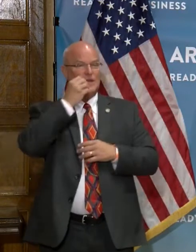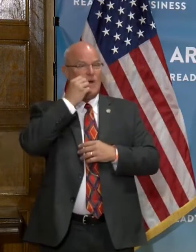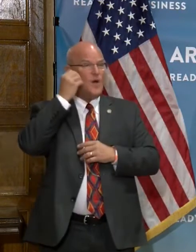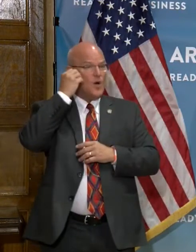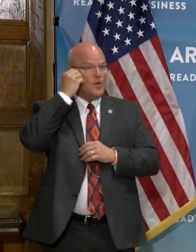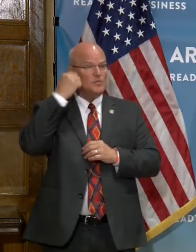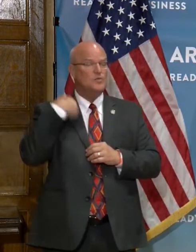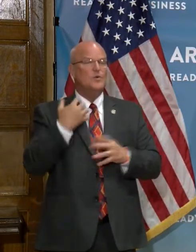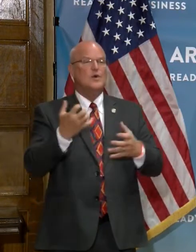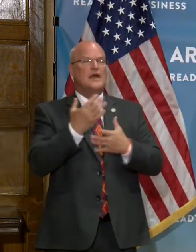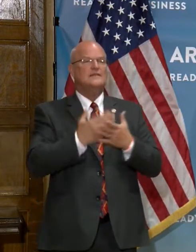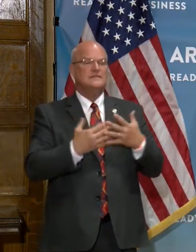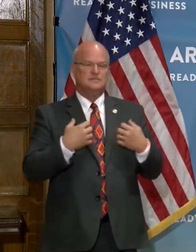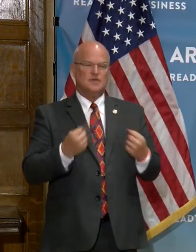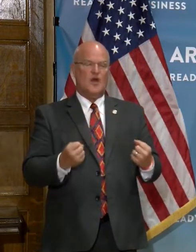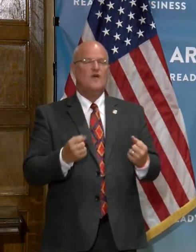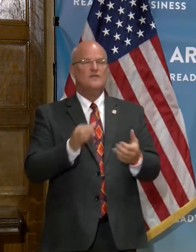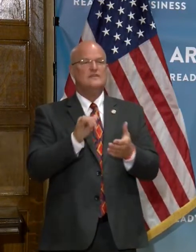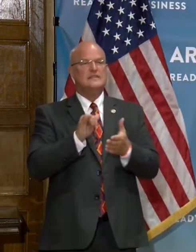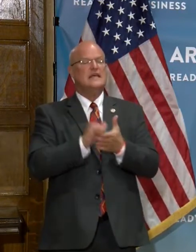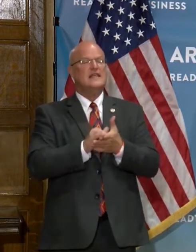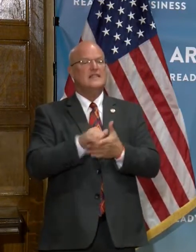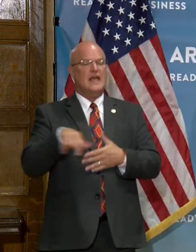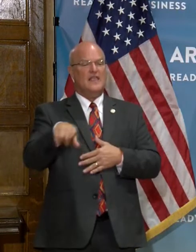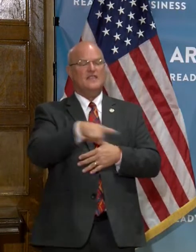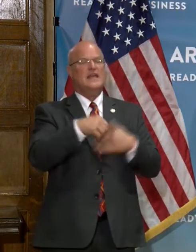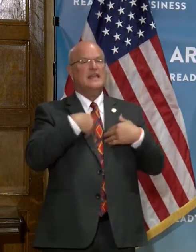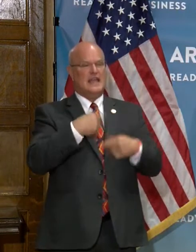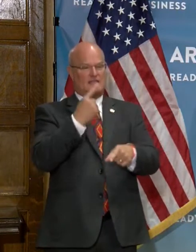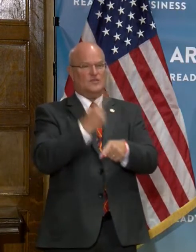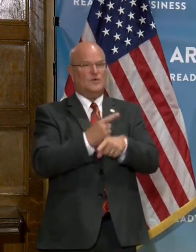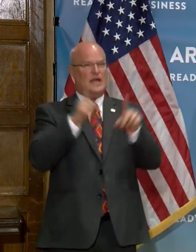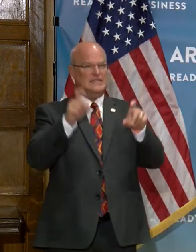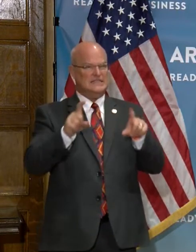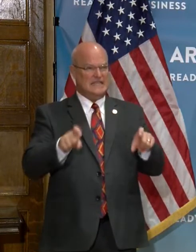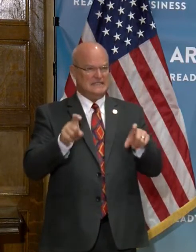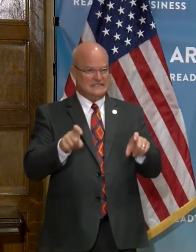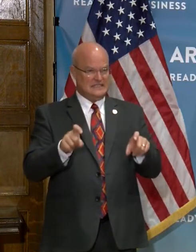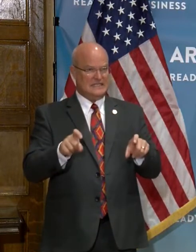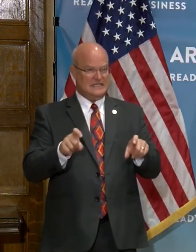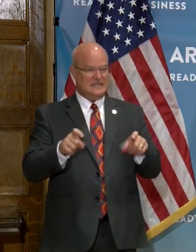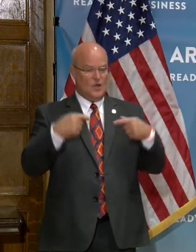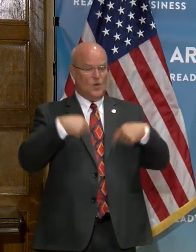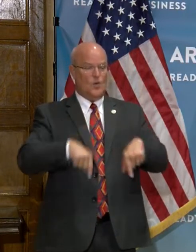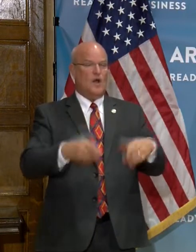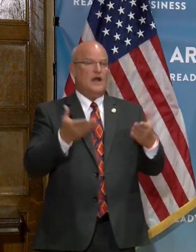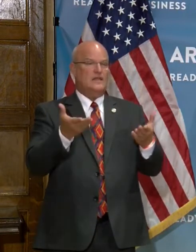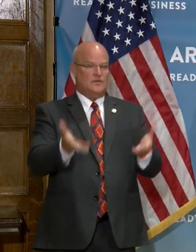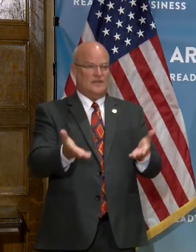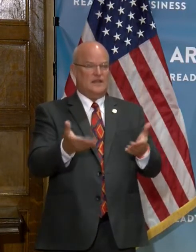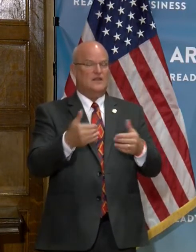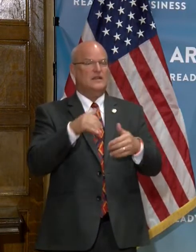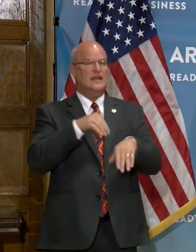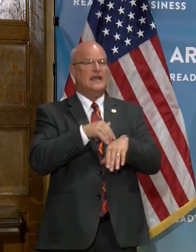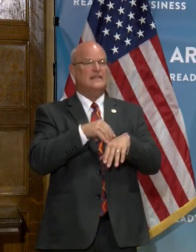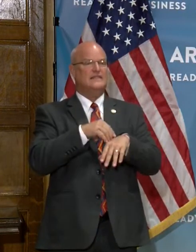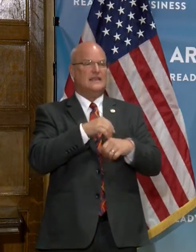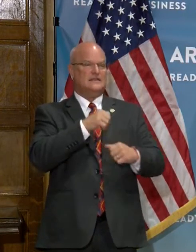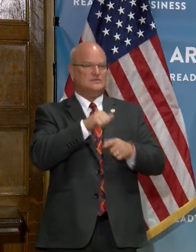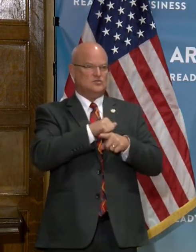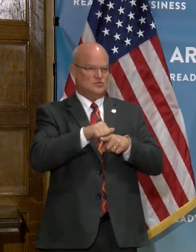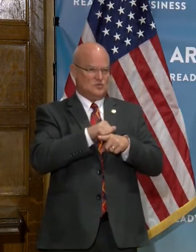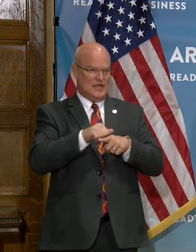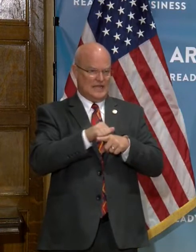we wanted to have some confidence that they had had the right testing regime while they were there at that